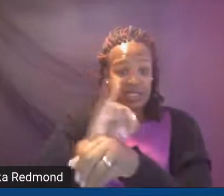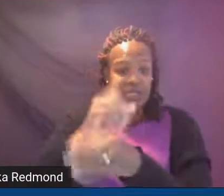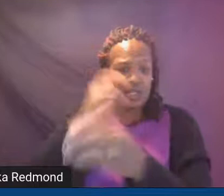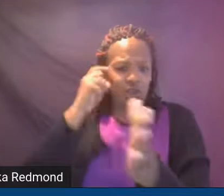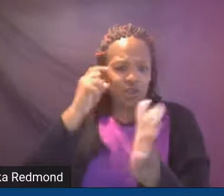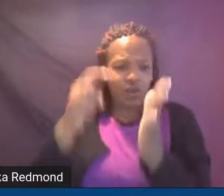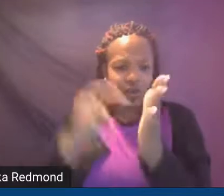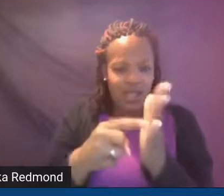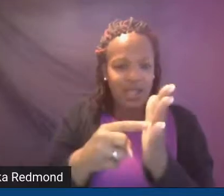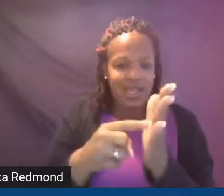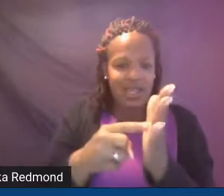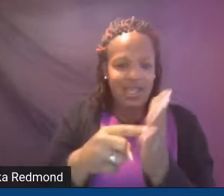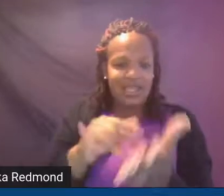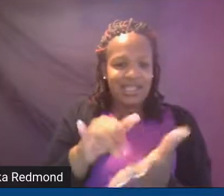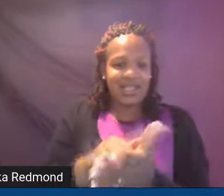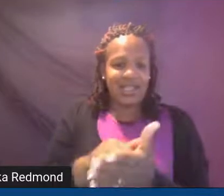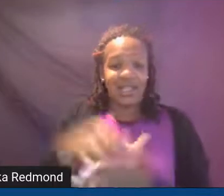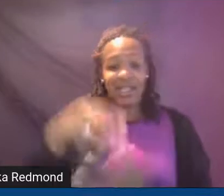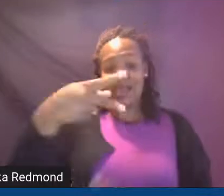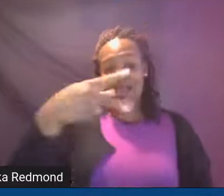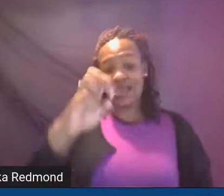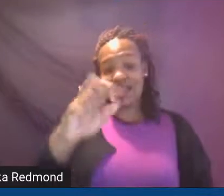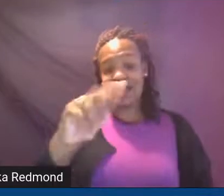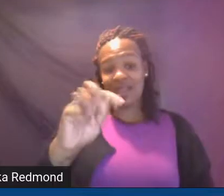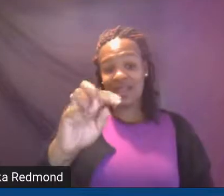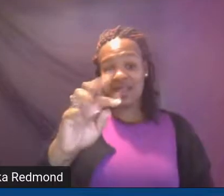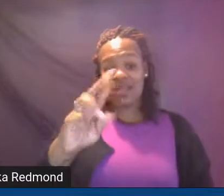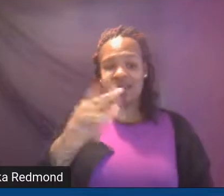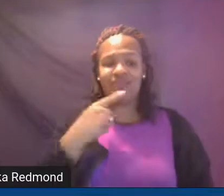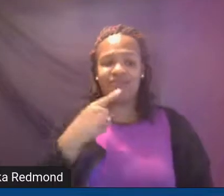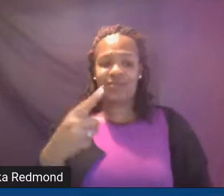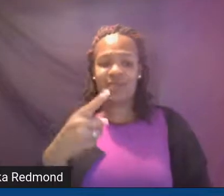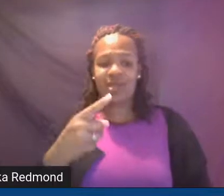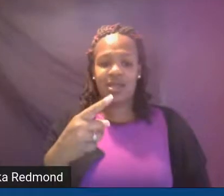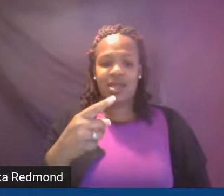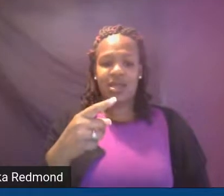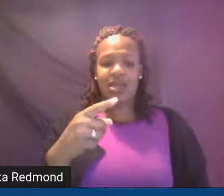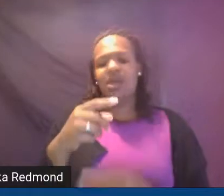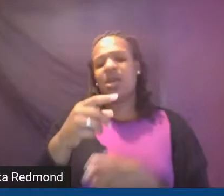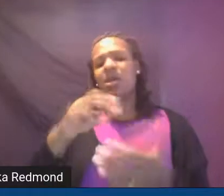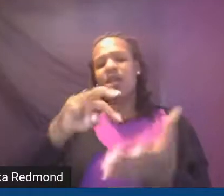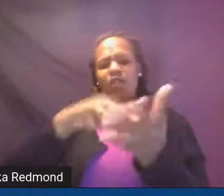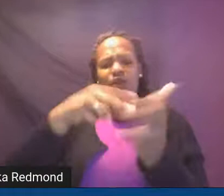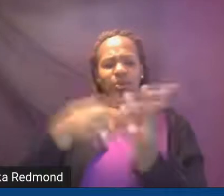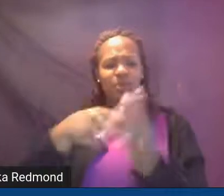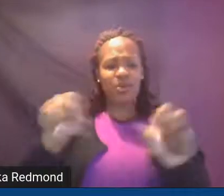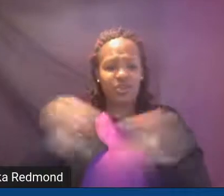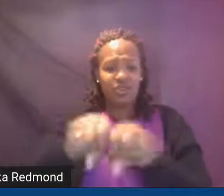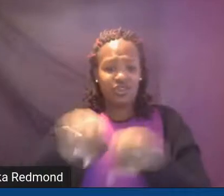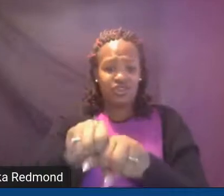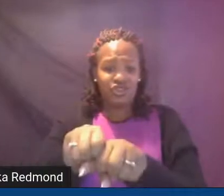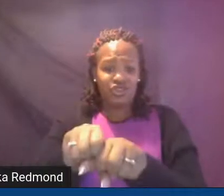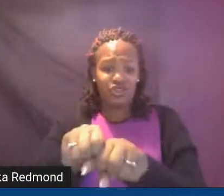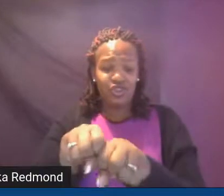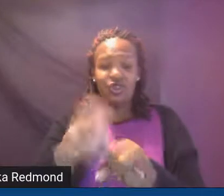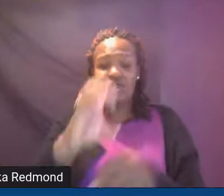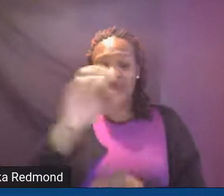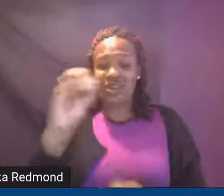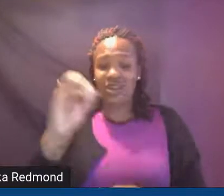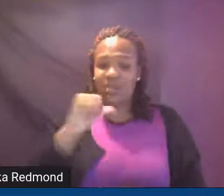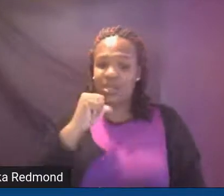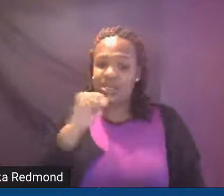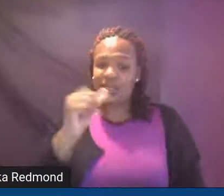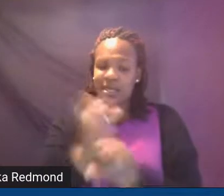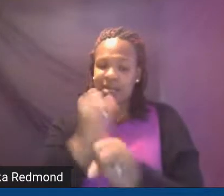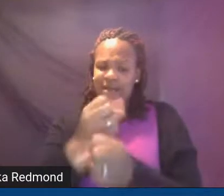that like Peter Drucker said, the purpose of a shoe company is not to make money. The purpose of a shoe company is to make shoes. In